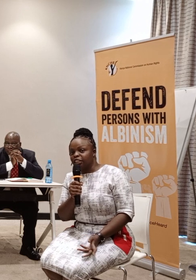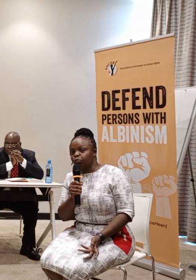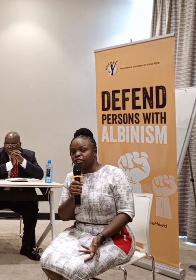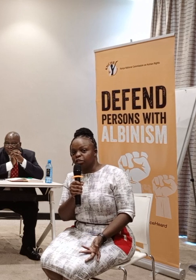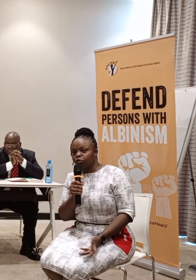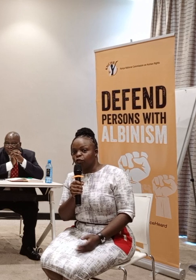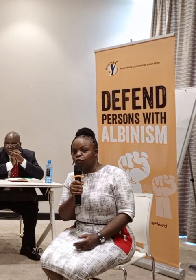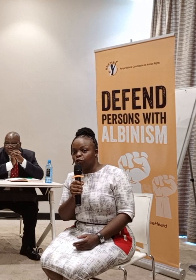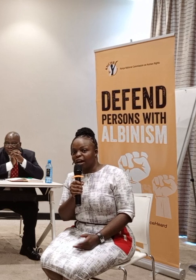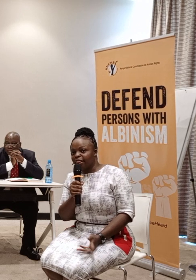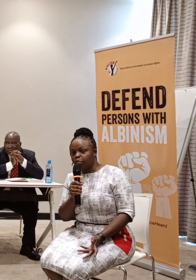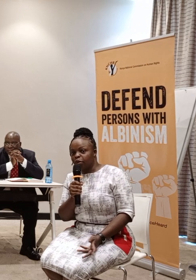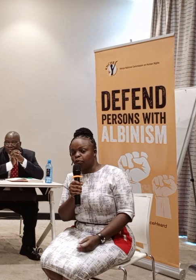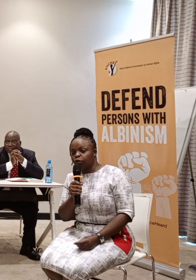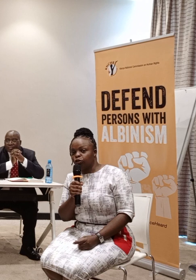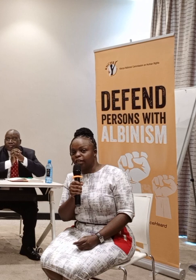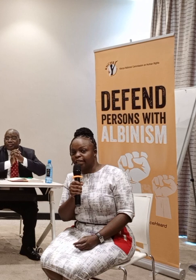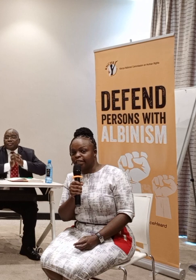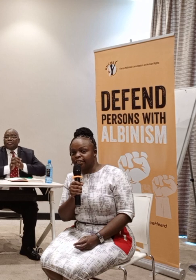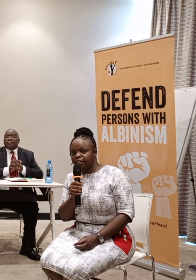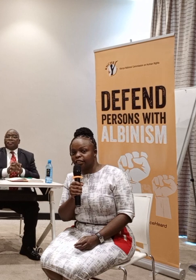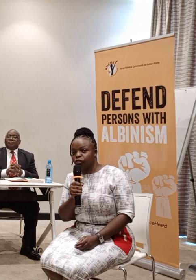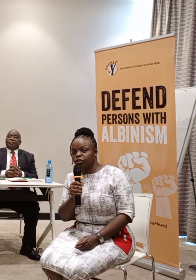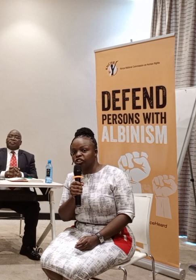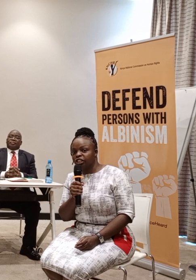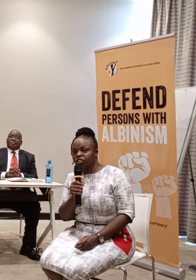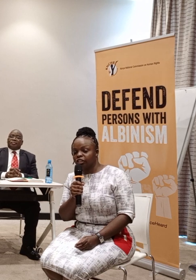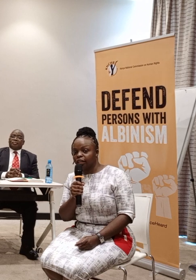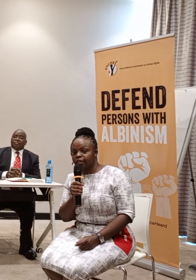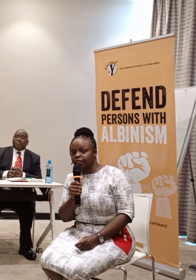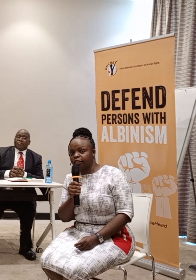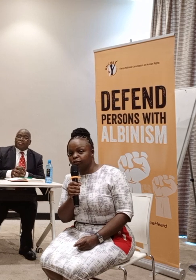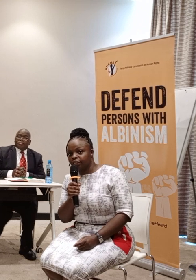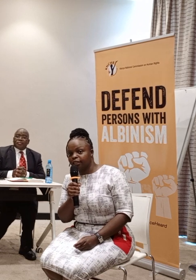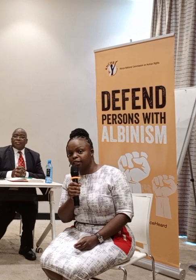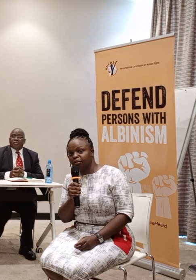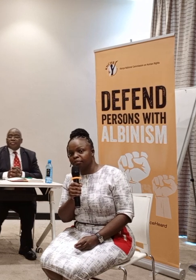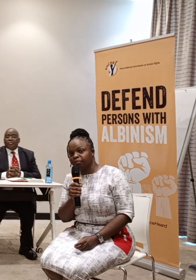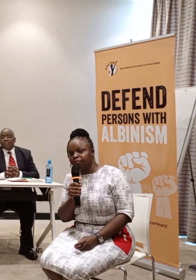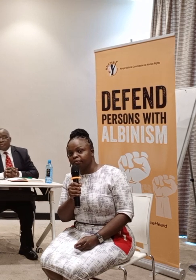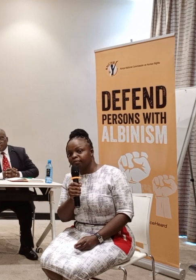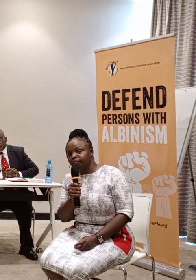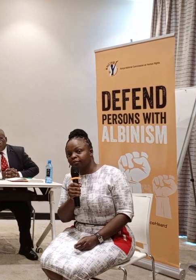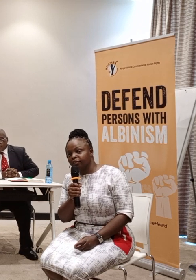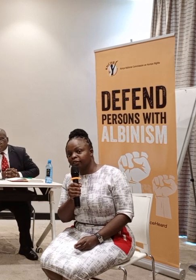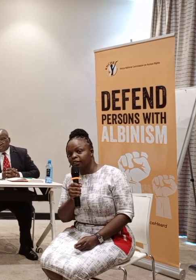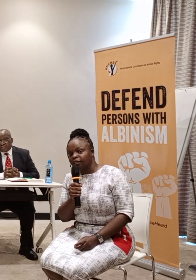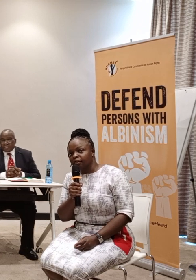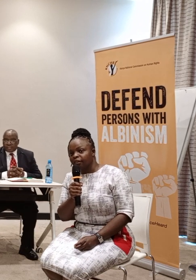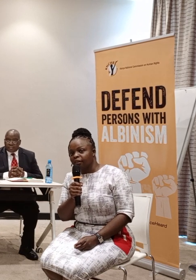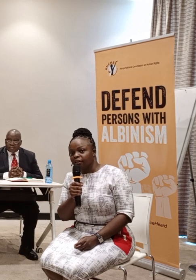and it is possible for other people to engage us to change the attitudes.